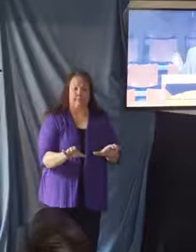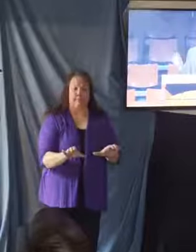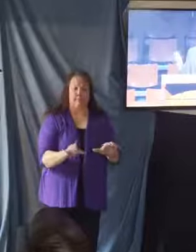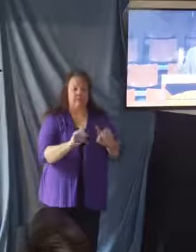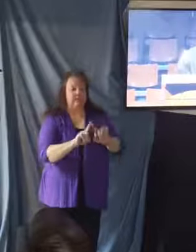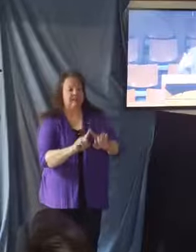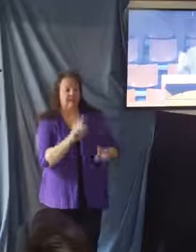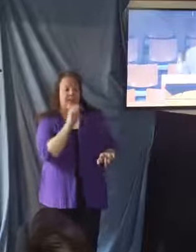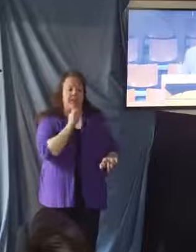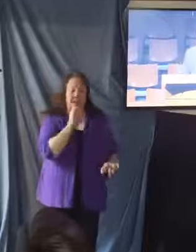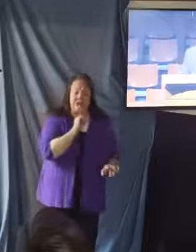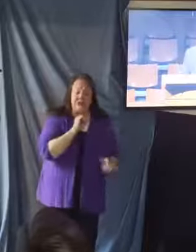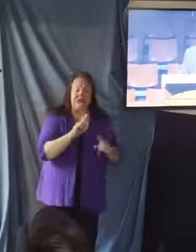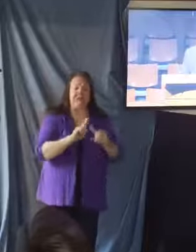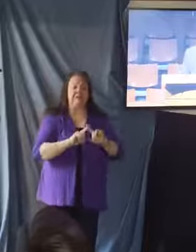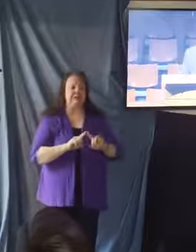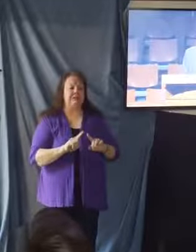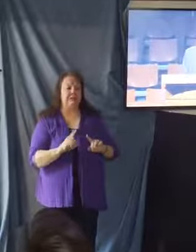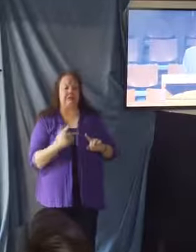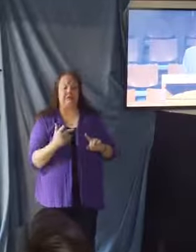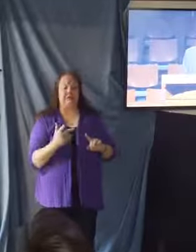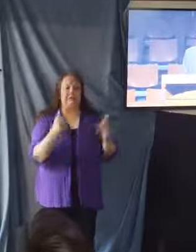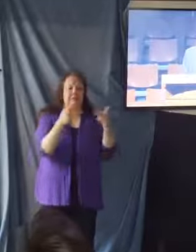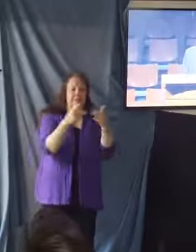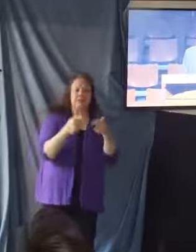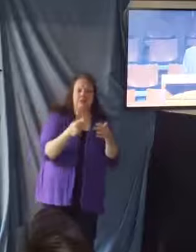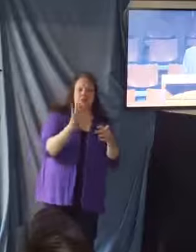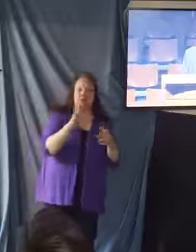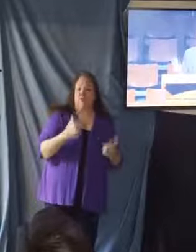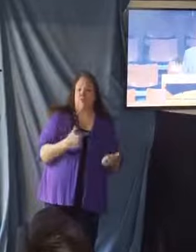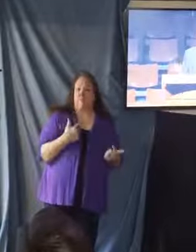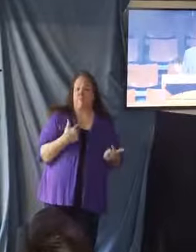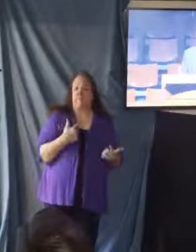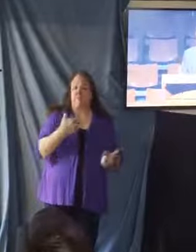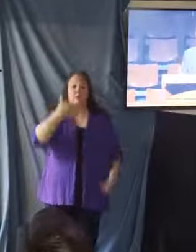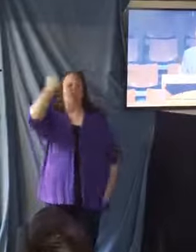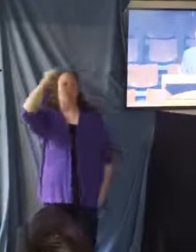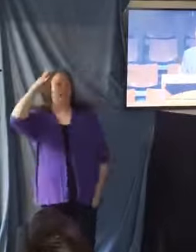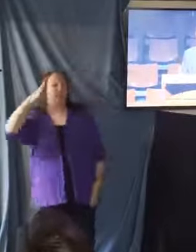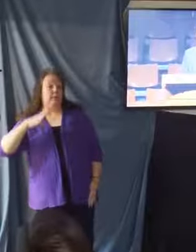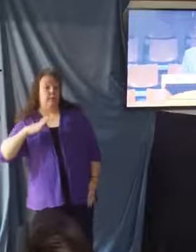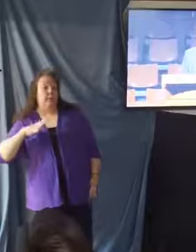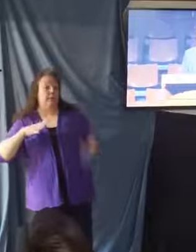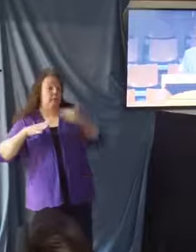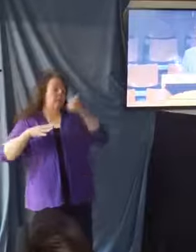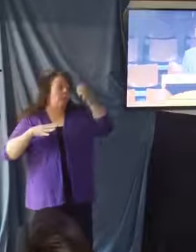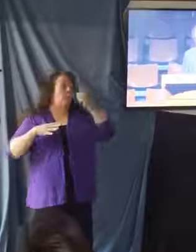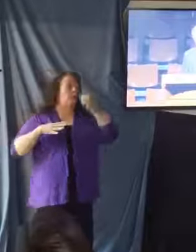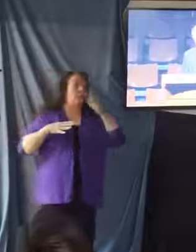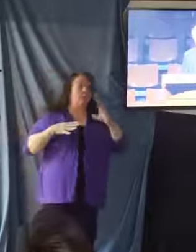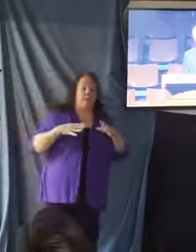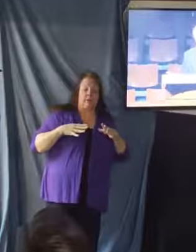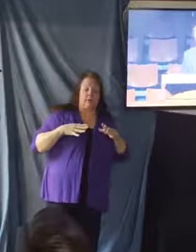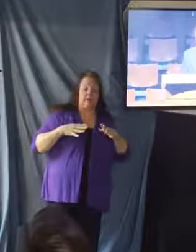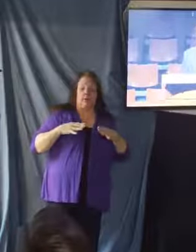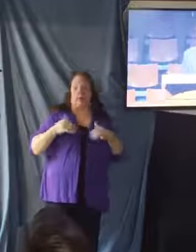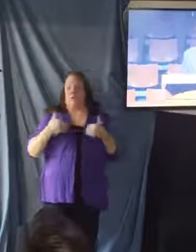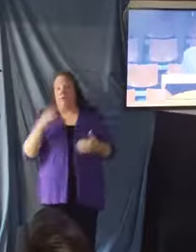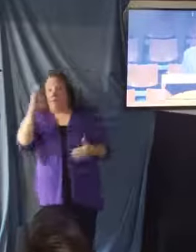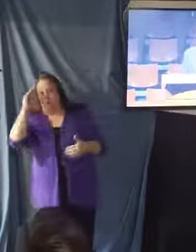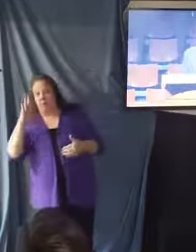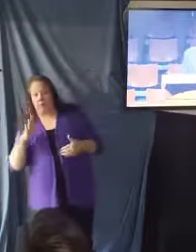various ages, various positions in life. Older men, older women. Younger